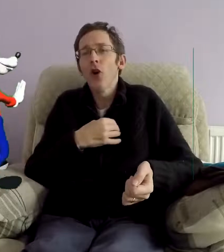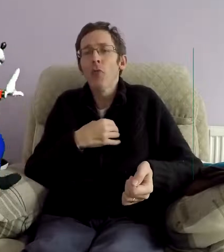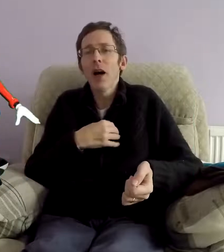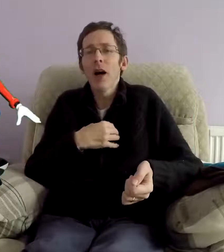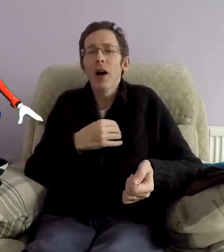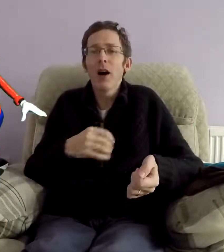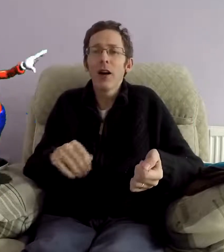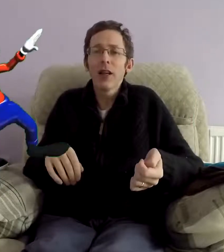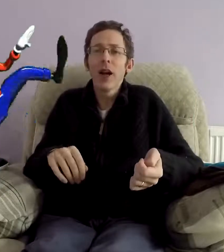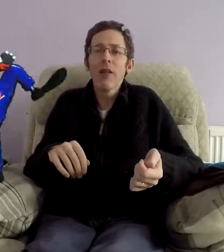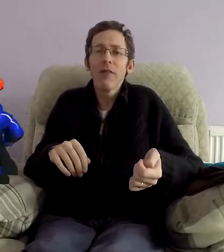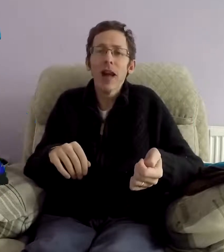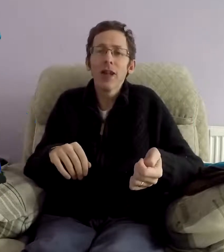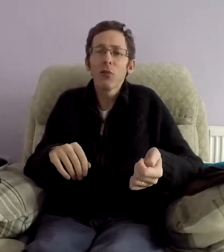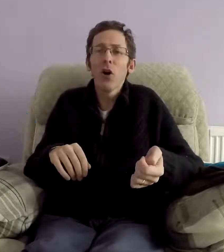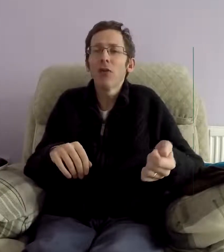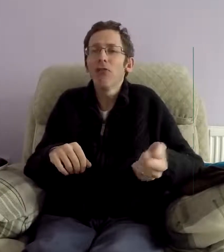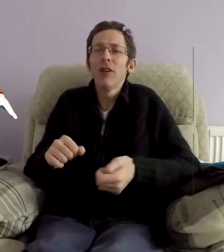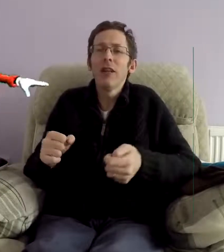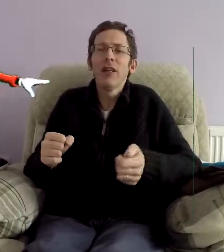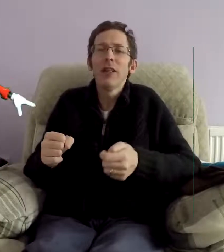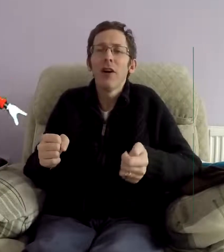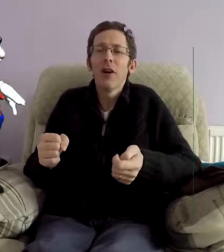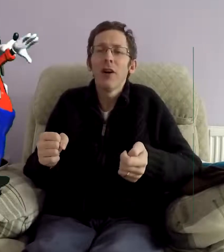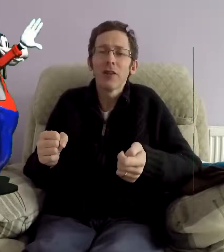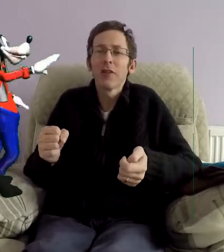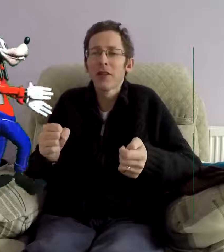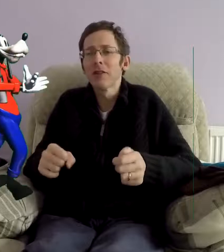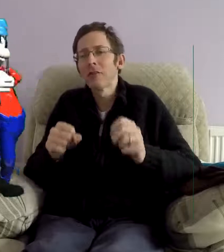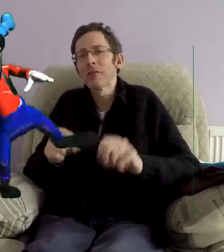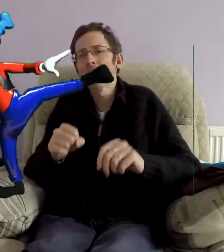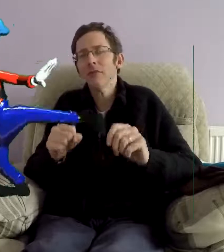my heart and that's what really hurts.